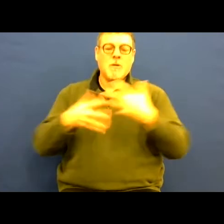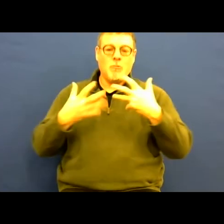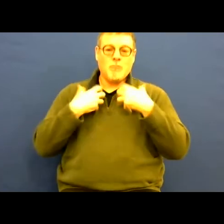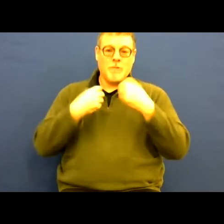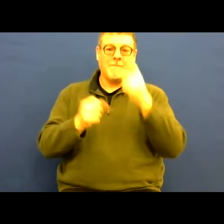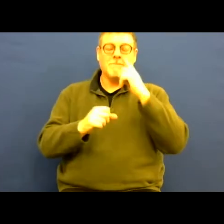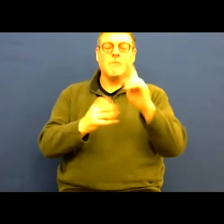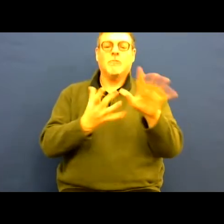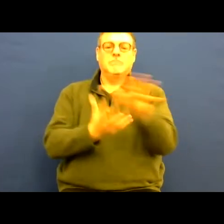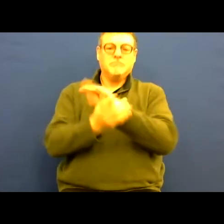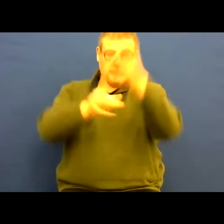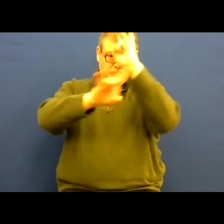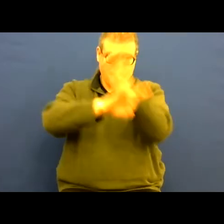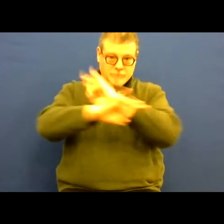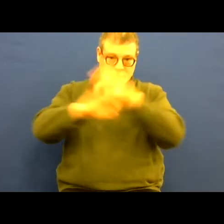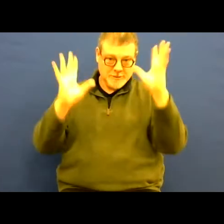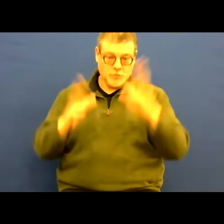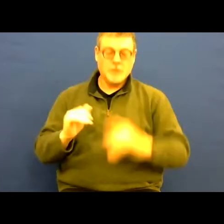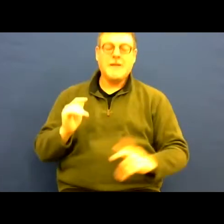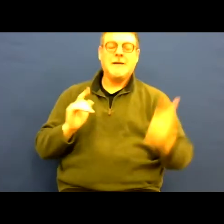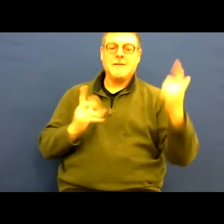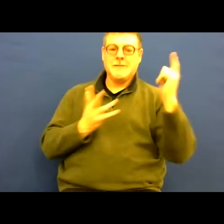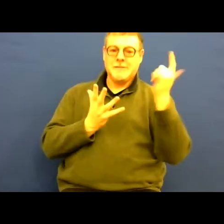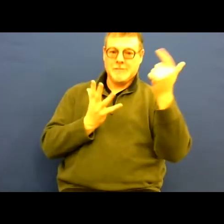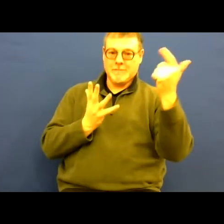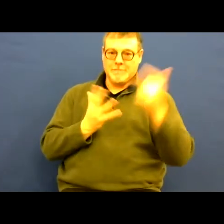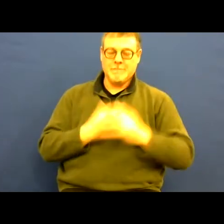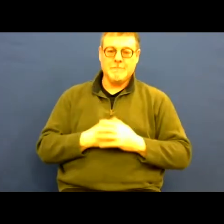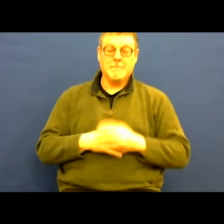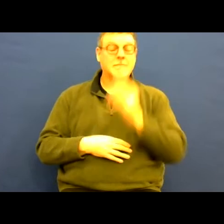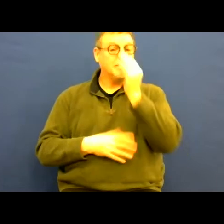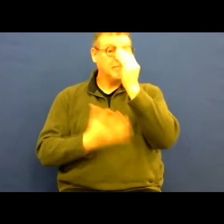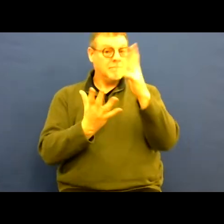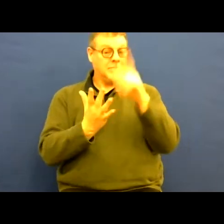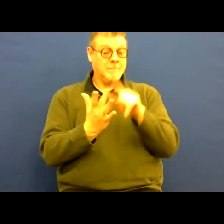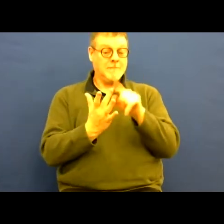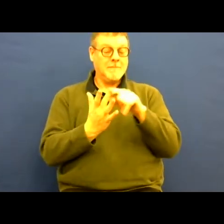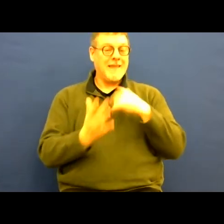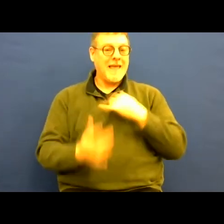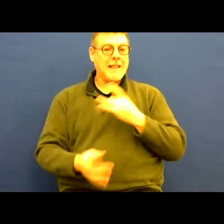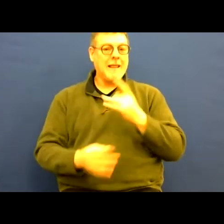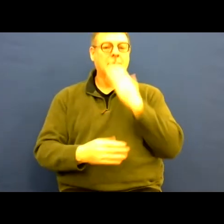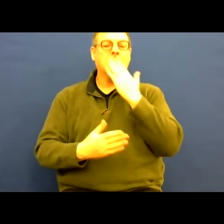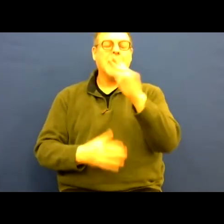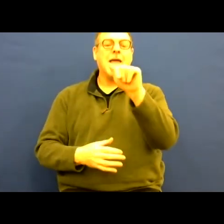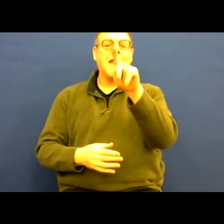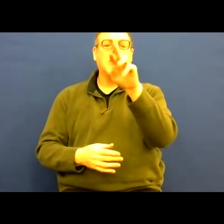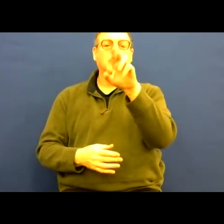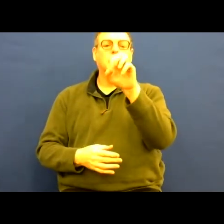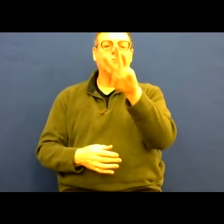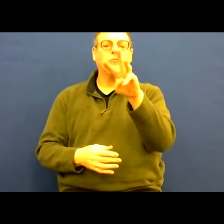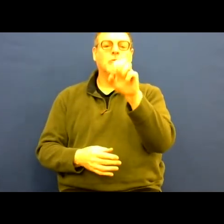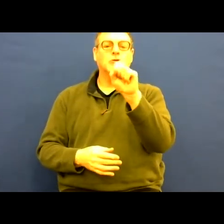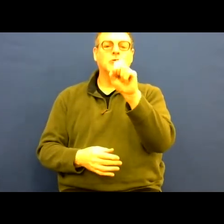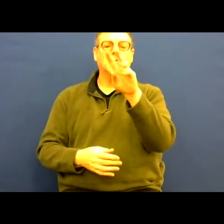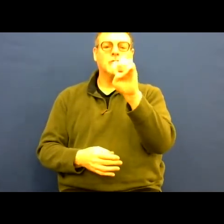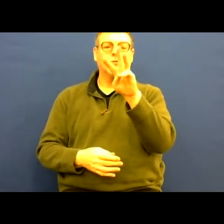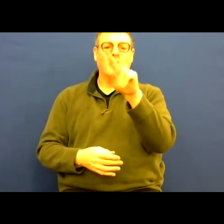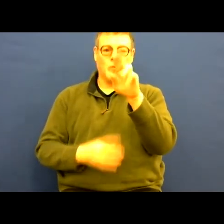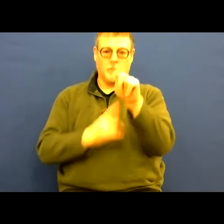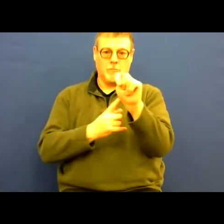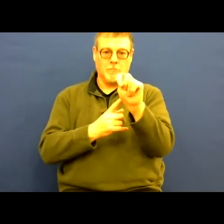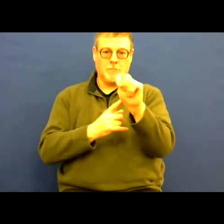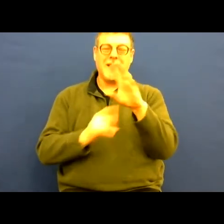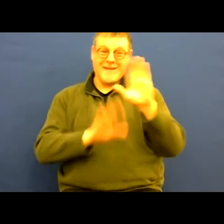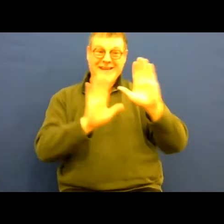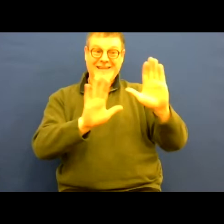disaster recovery. Second. I'd just like to thank Andrew Stewart and his team